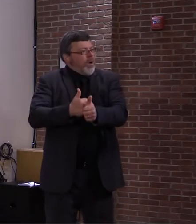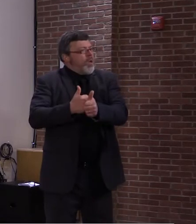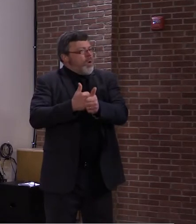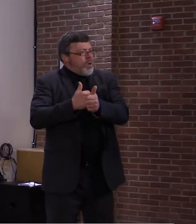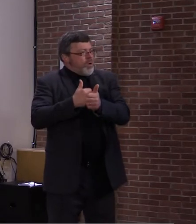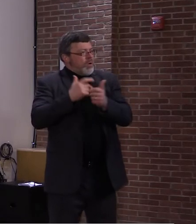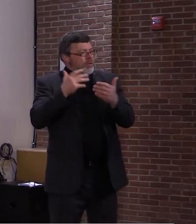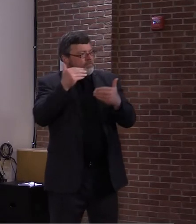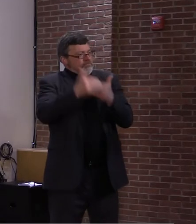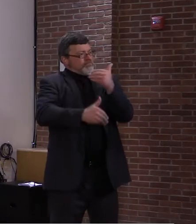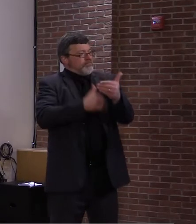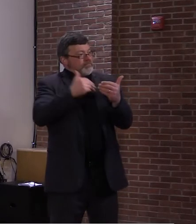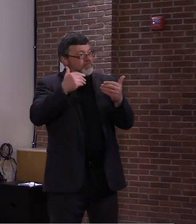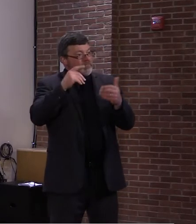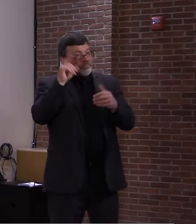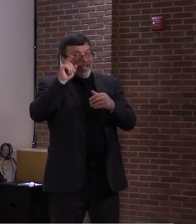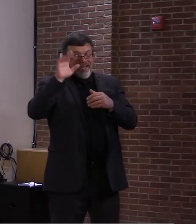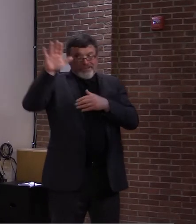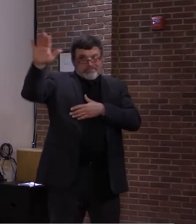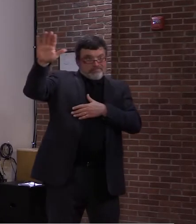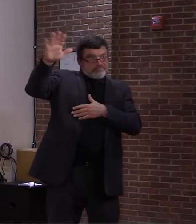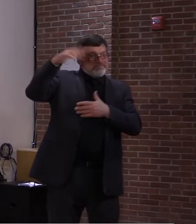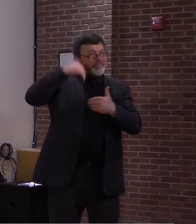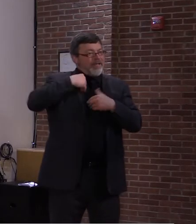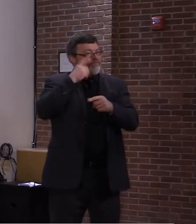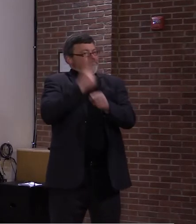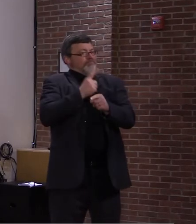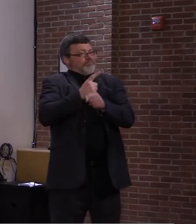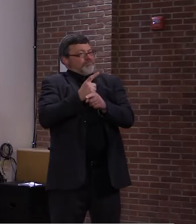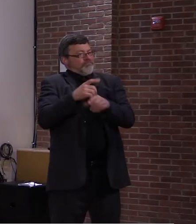having an ethics policy that fits them as well.